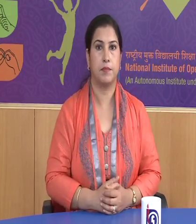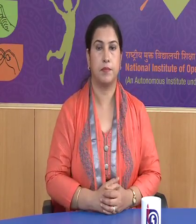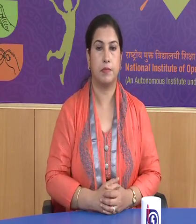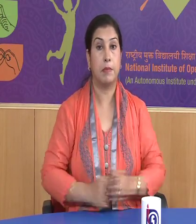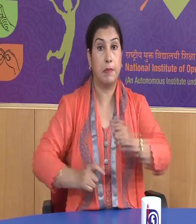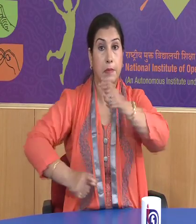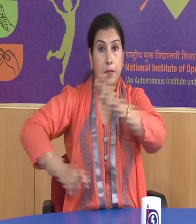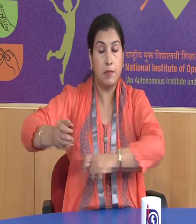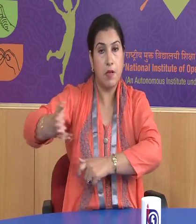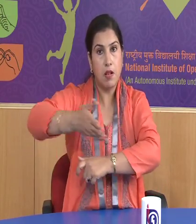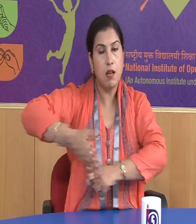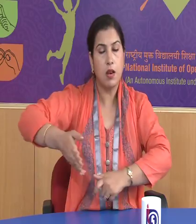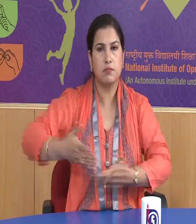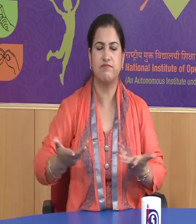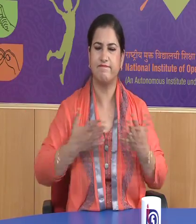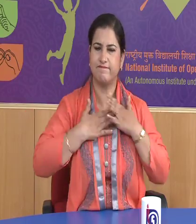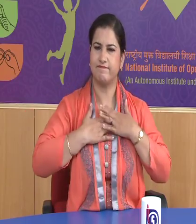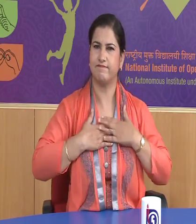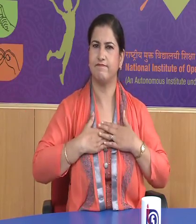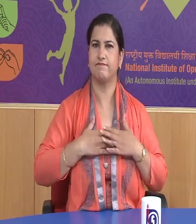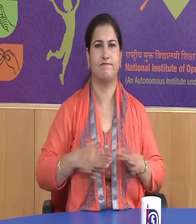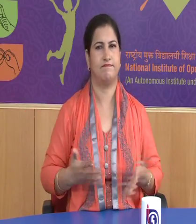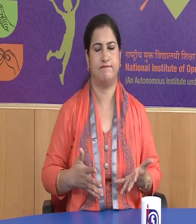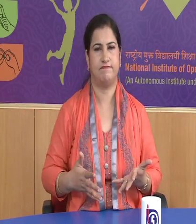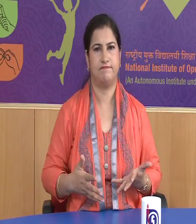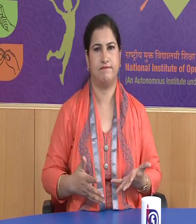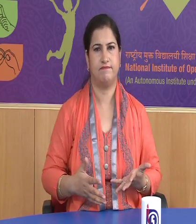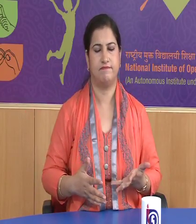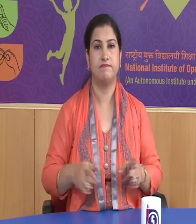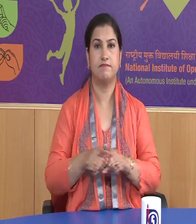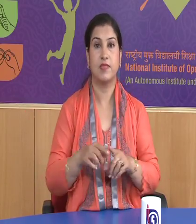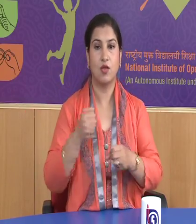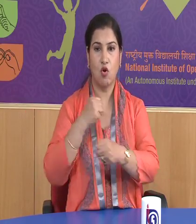people are not satisfied with the policies of the government.